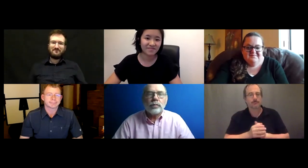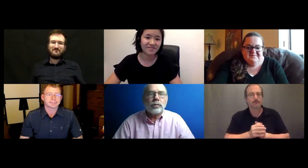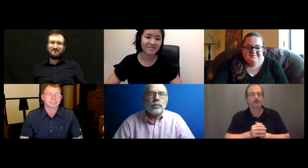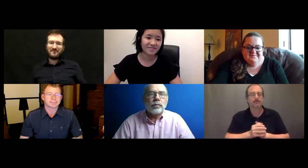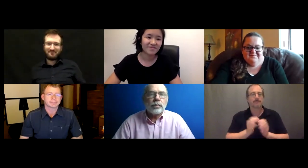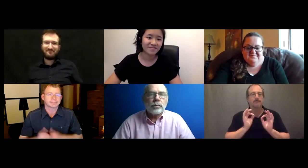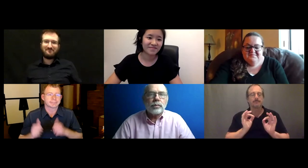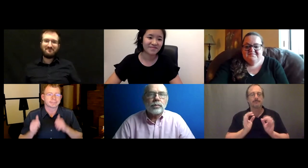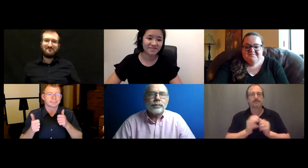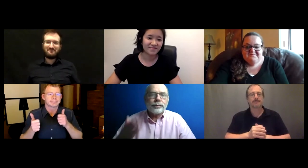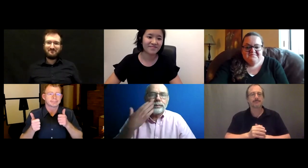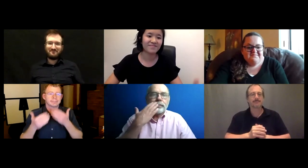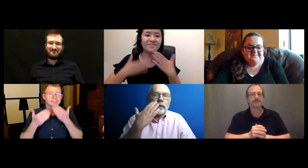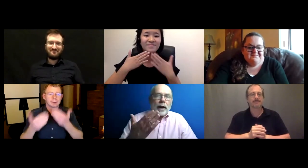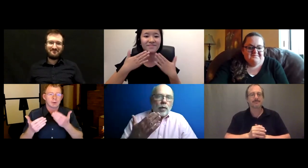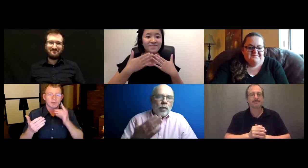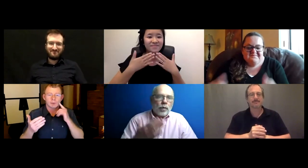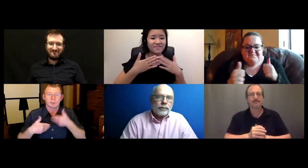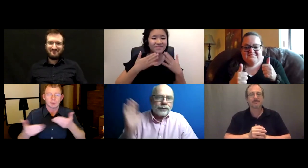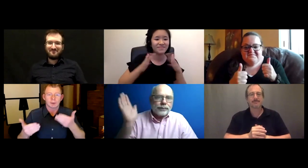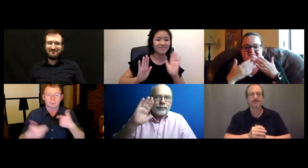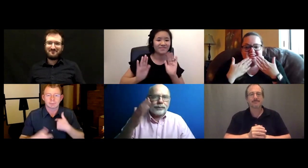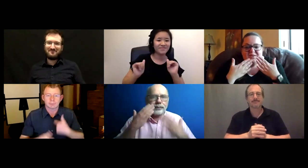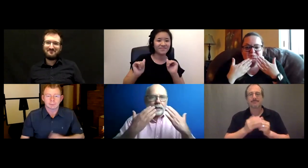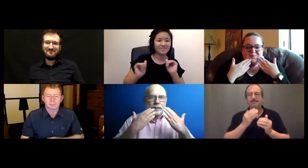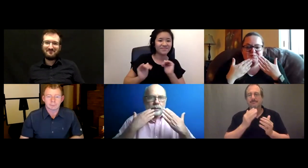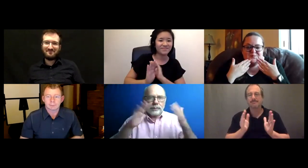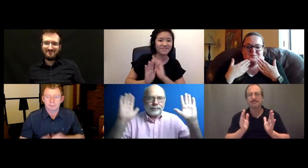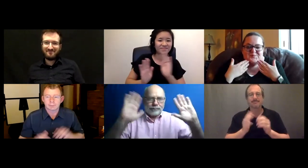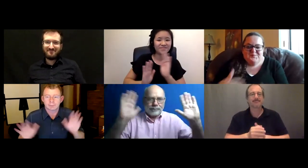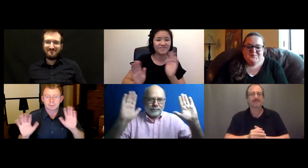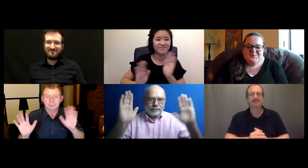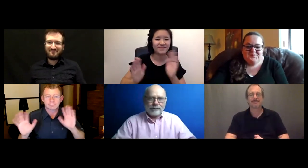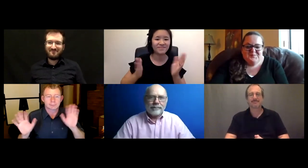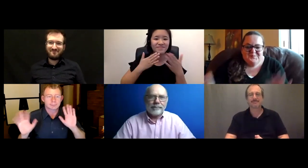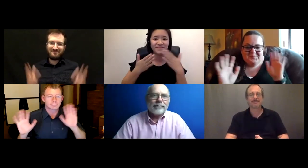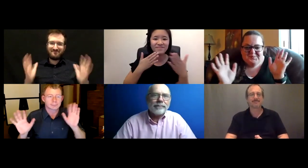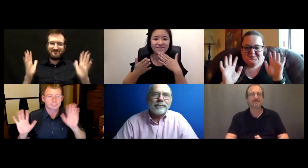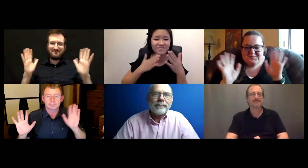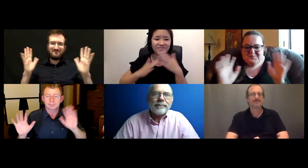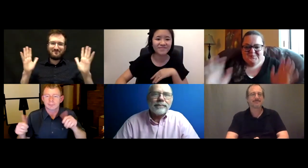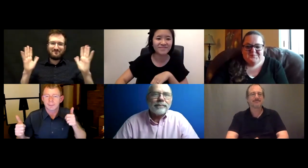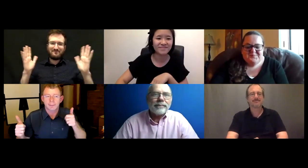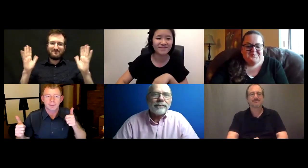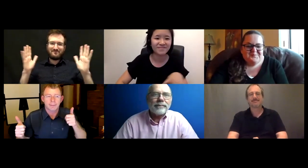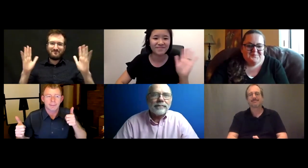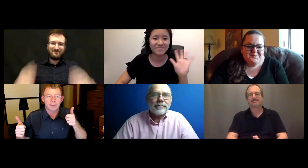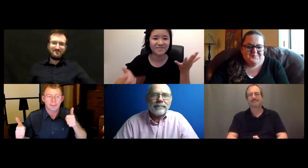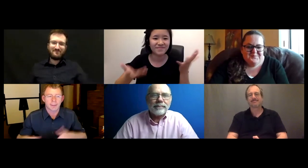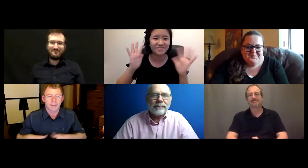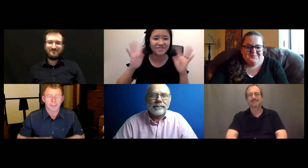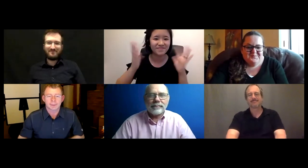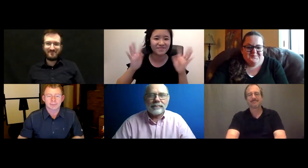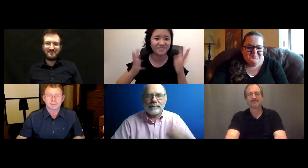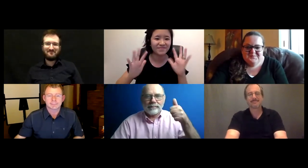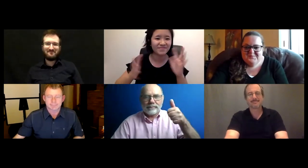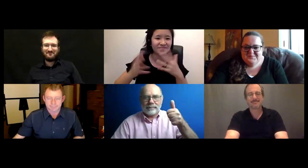and ASL English interpreters, and to all of our panelists. Thank you. Thanks, everyone. Good night.